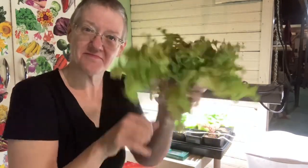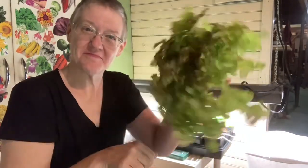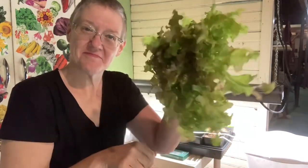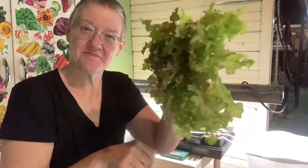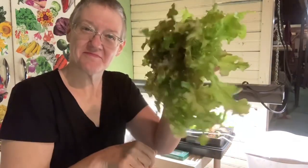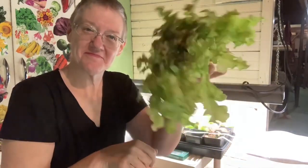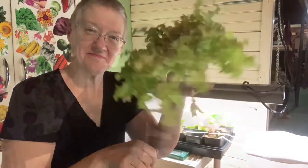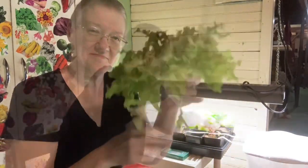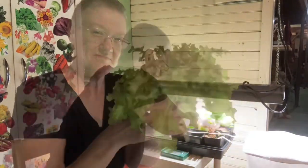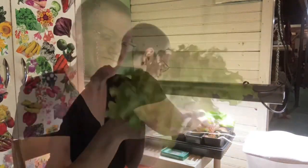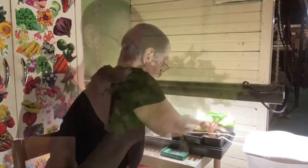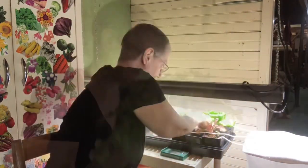size.